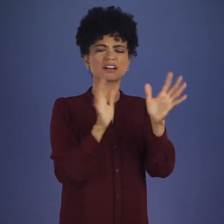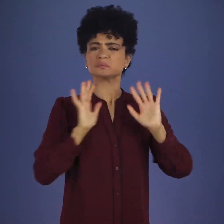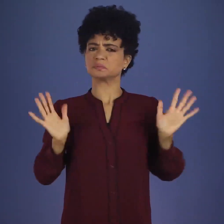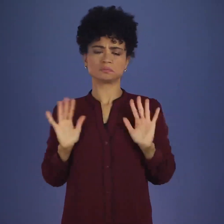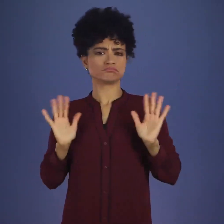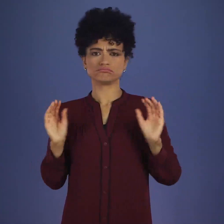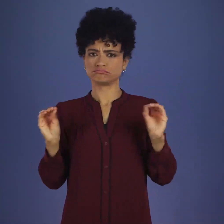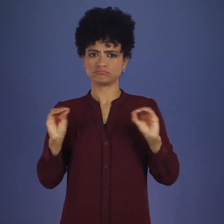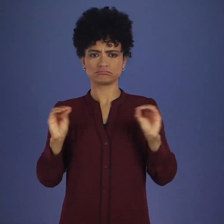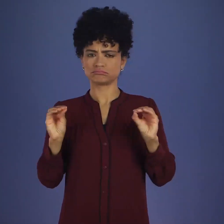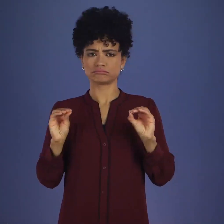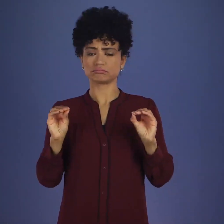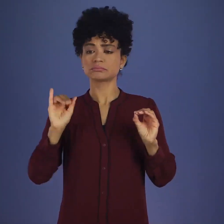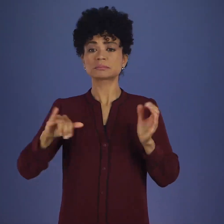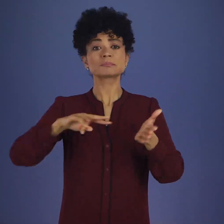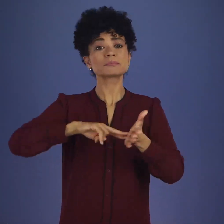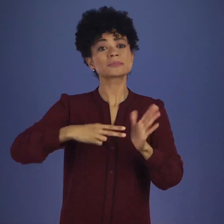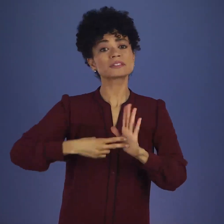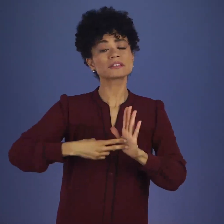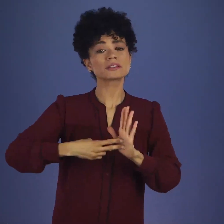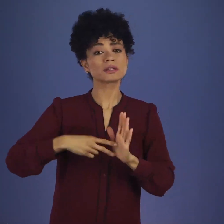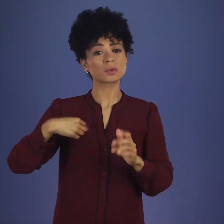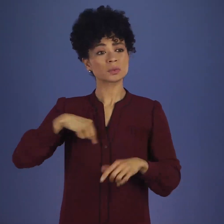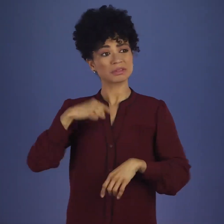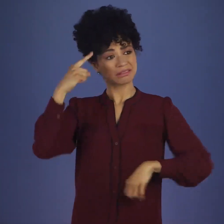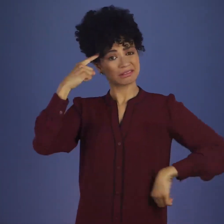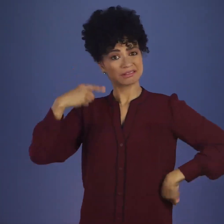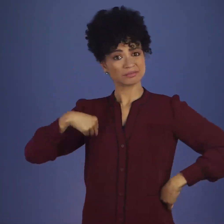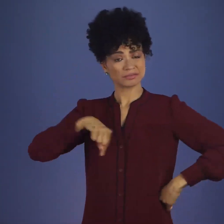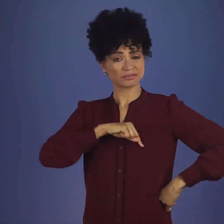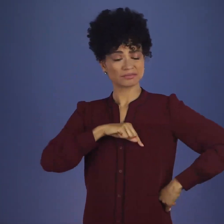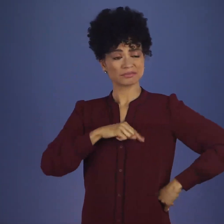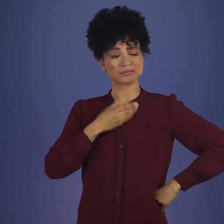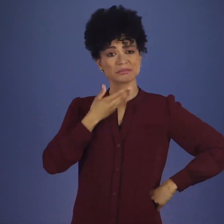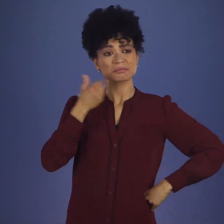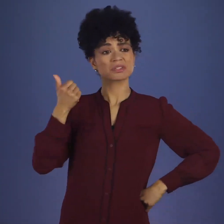special virtue which makes us feel superior to other people.